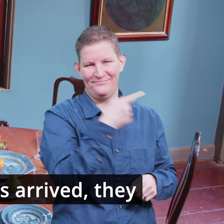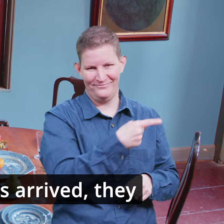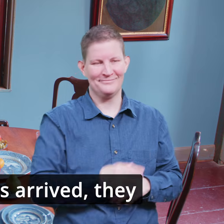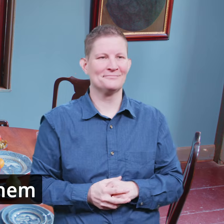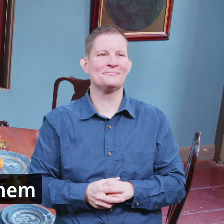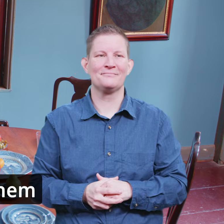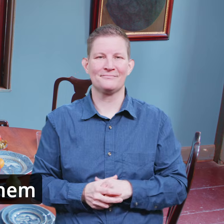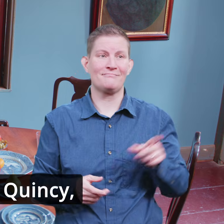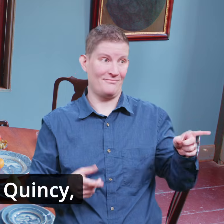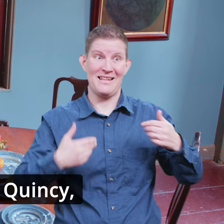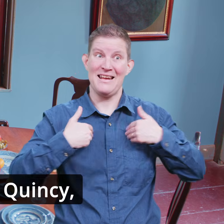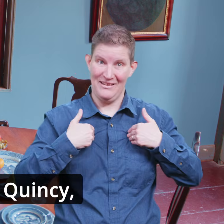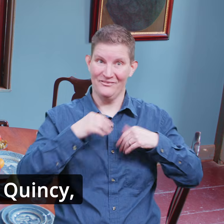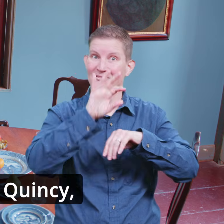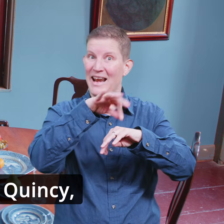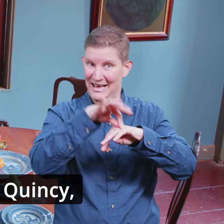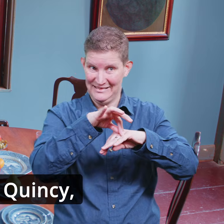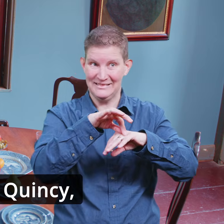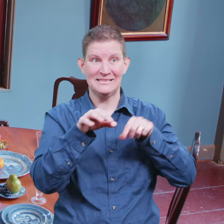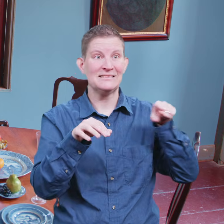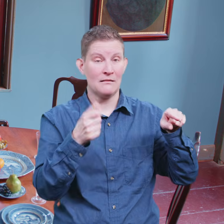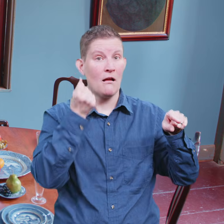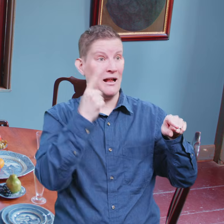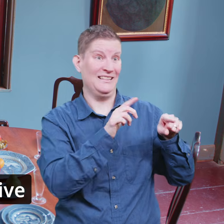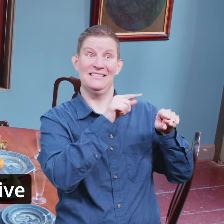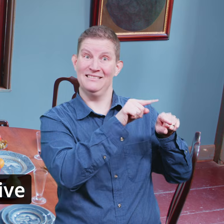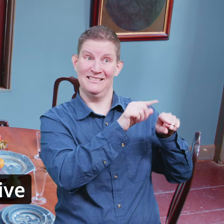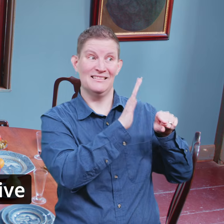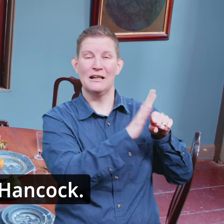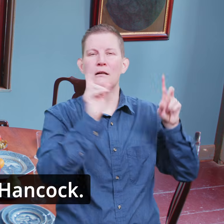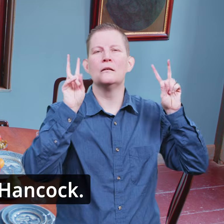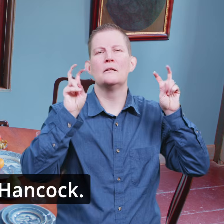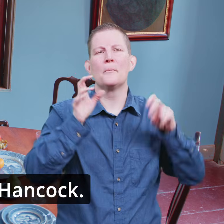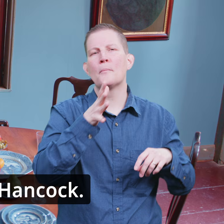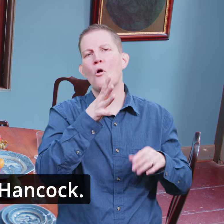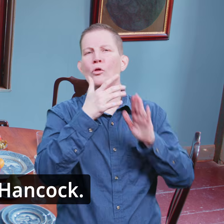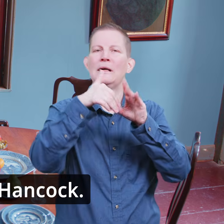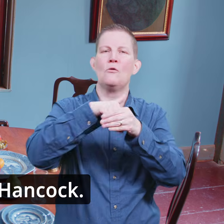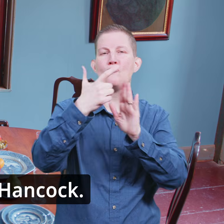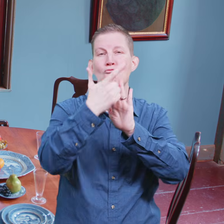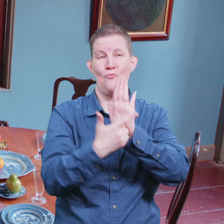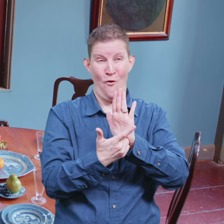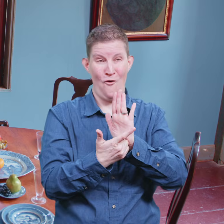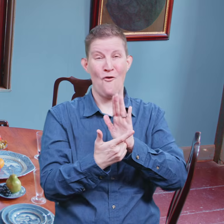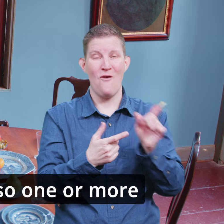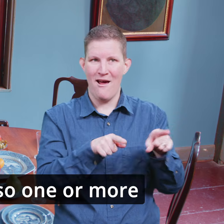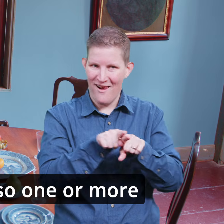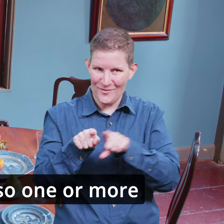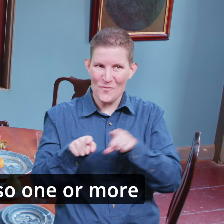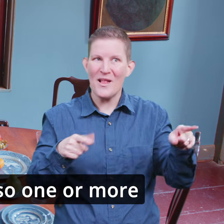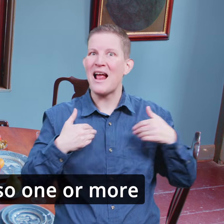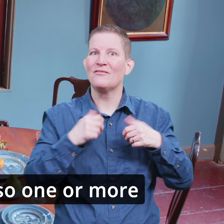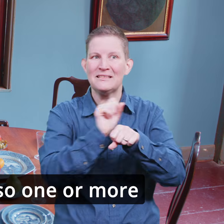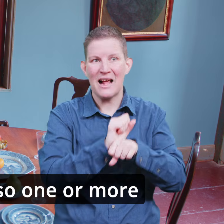Adams arrived, they brought with them John's fiancée, Dolly Quincy, and his adoptive mother, Aunt Lydia Hancock. Lydia